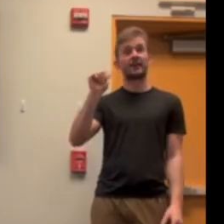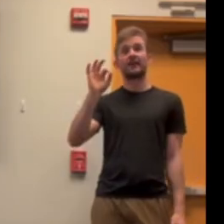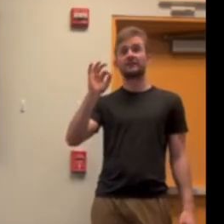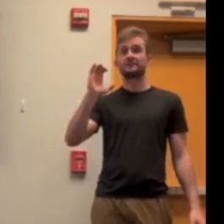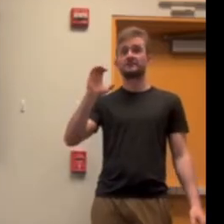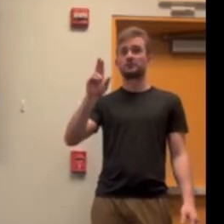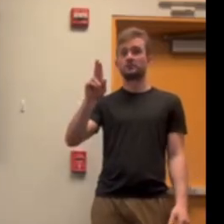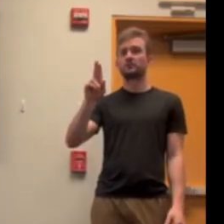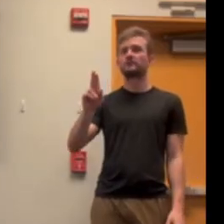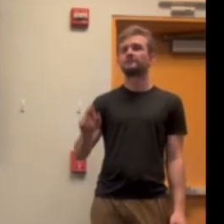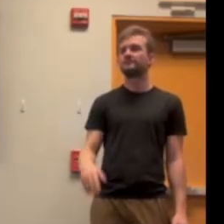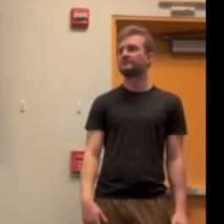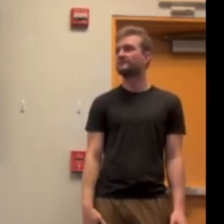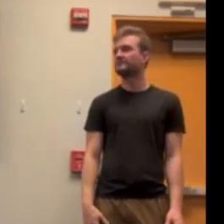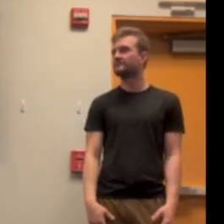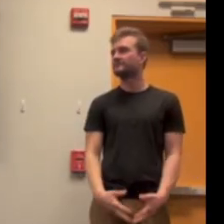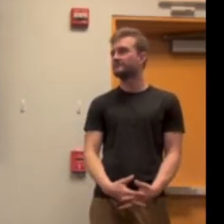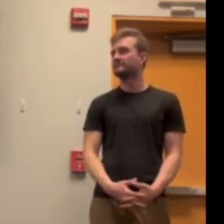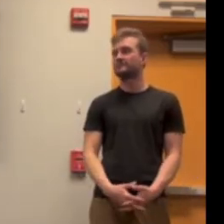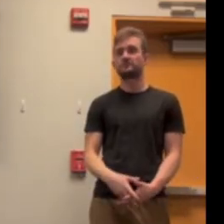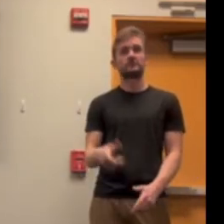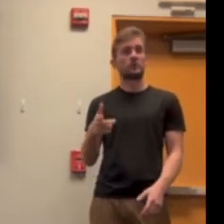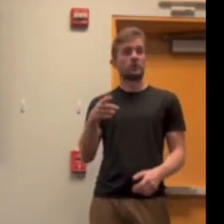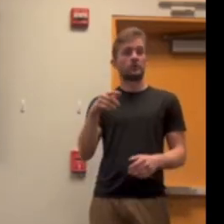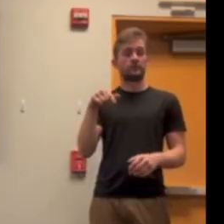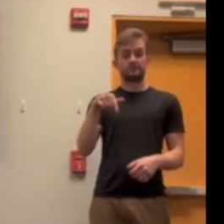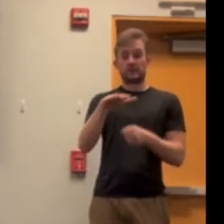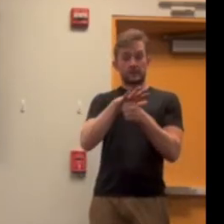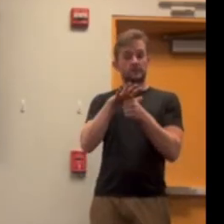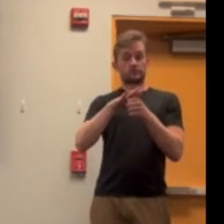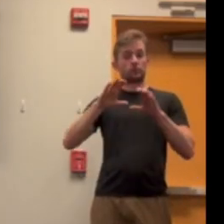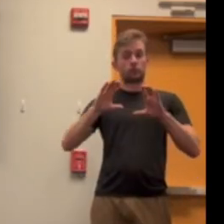but locally owned and operated. Does anybody know the difference between a credit